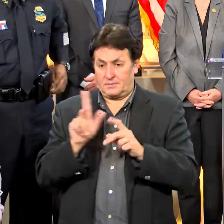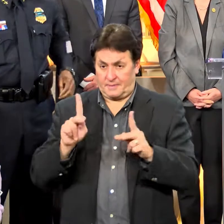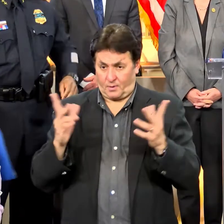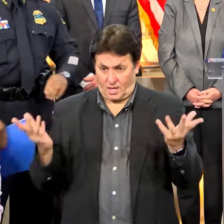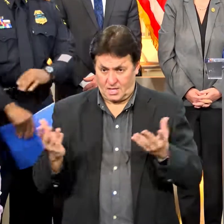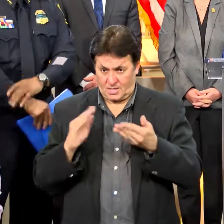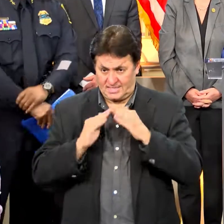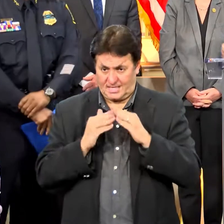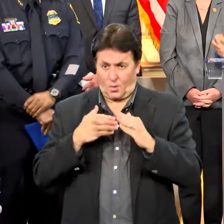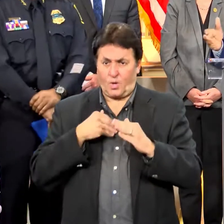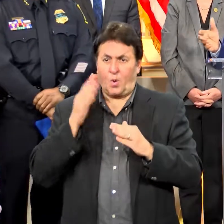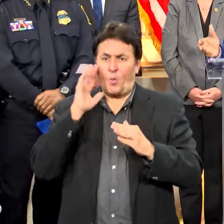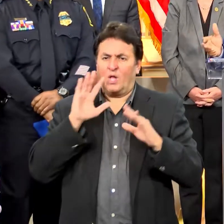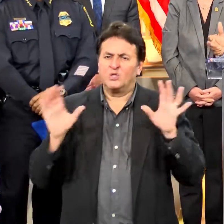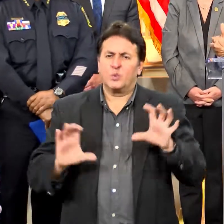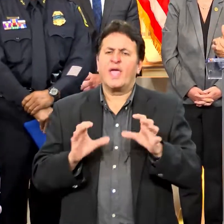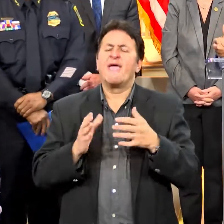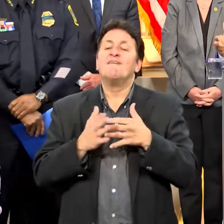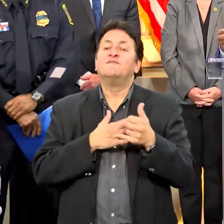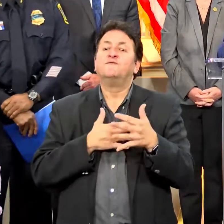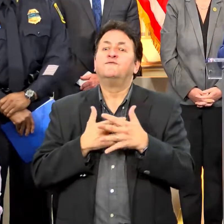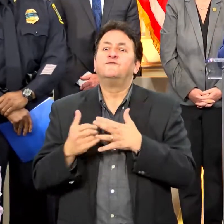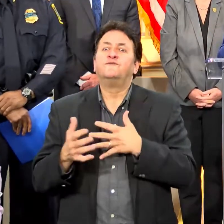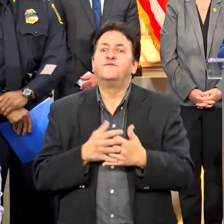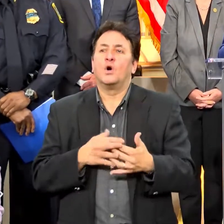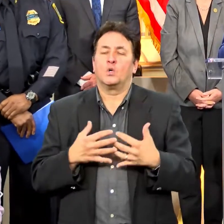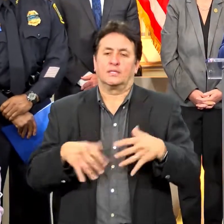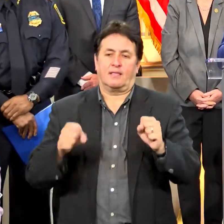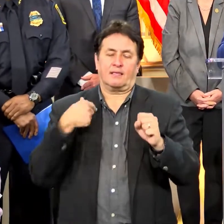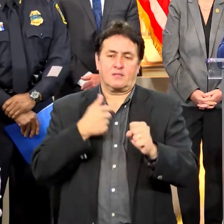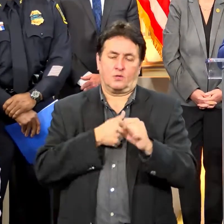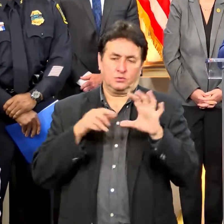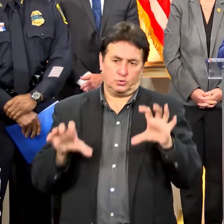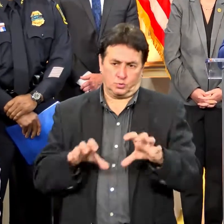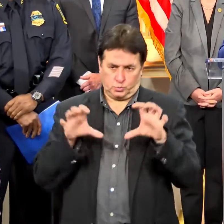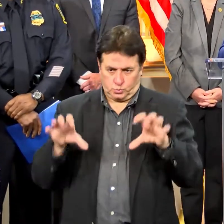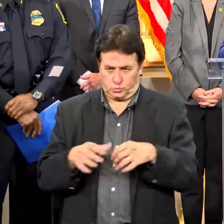do everything, working with City Council, everything in